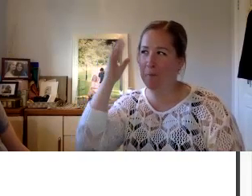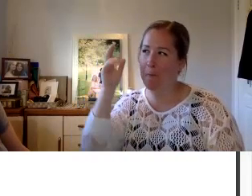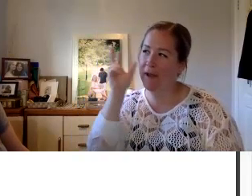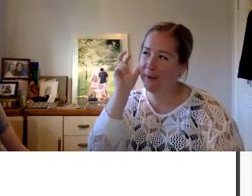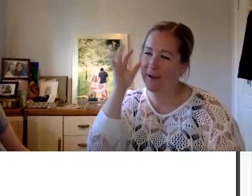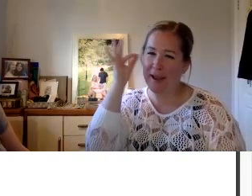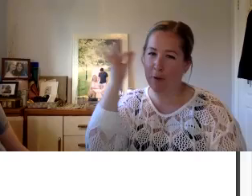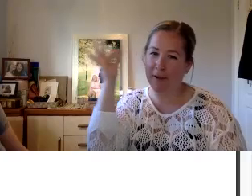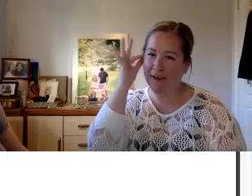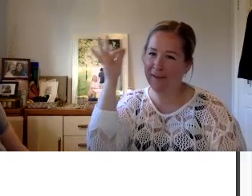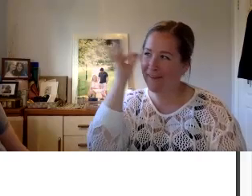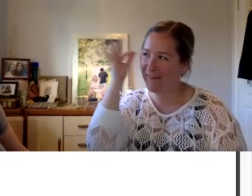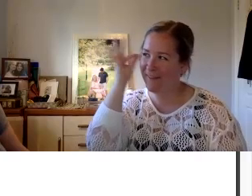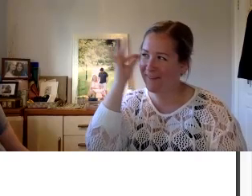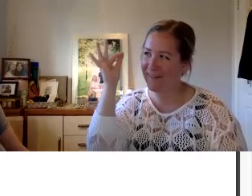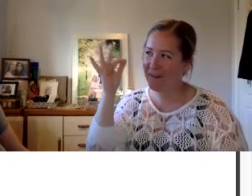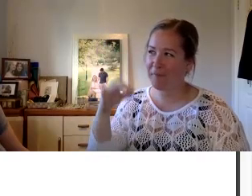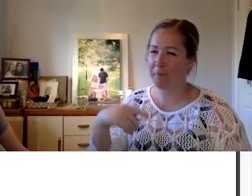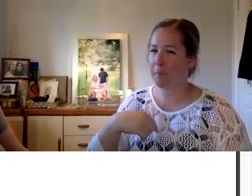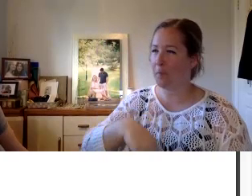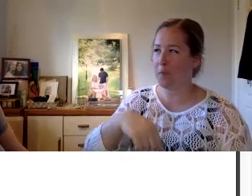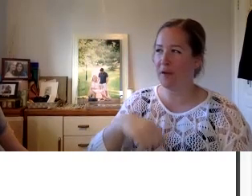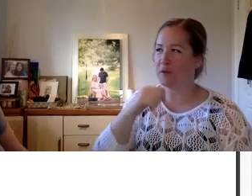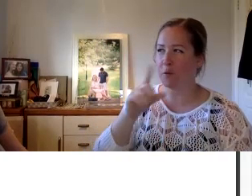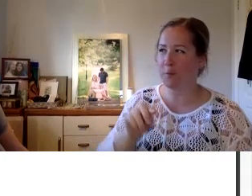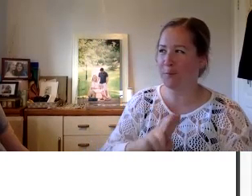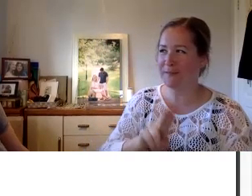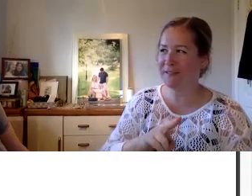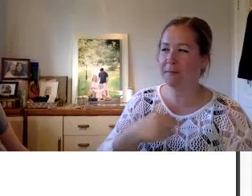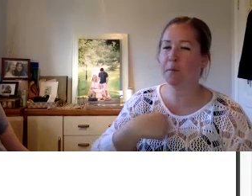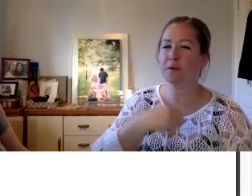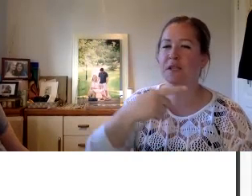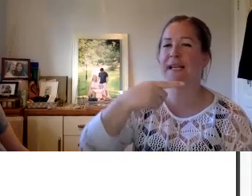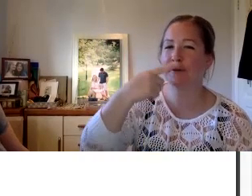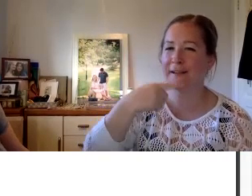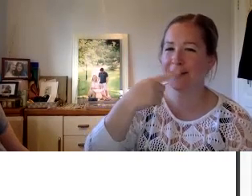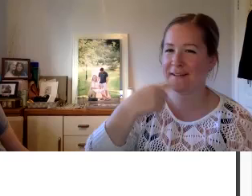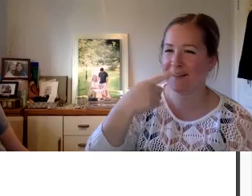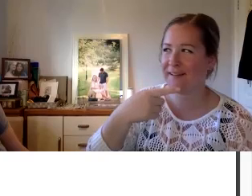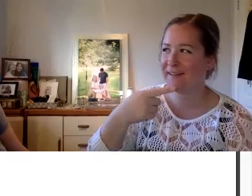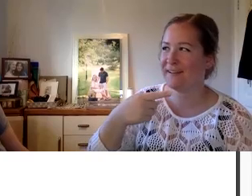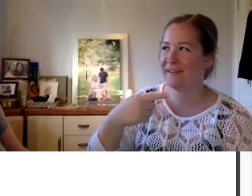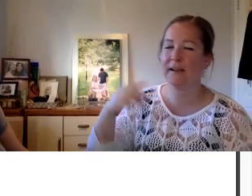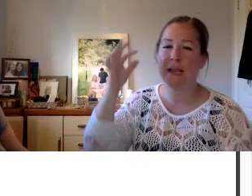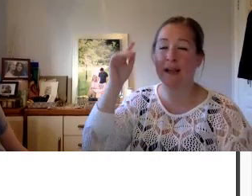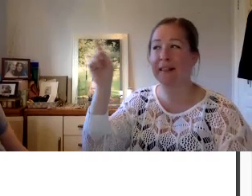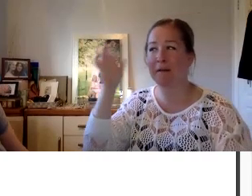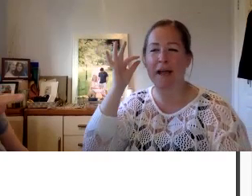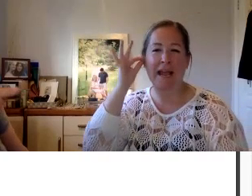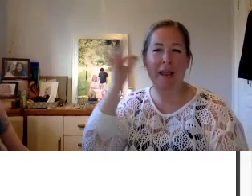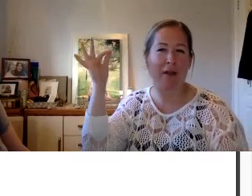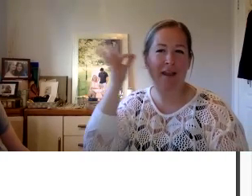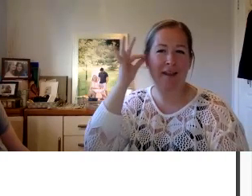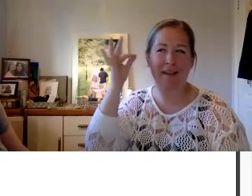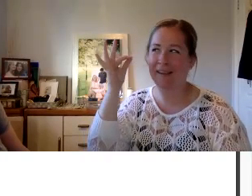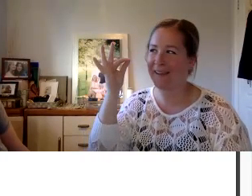But in different countries, people say deaf like that. We don't use that. Here, we say hearing.